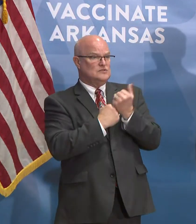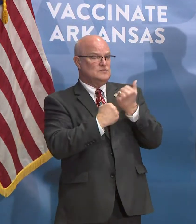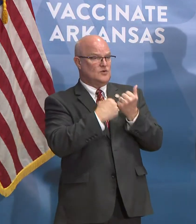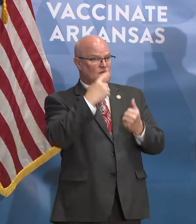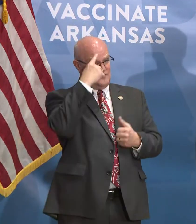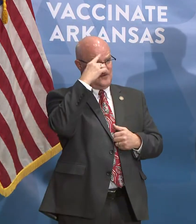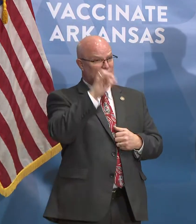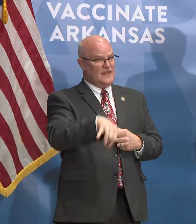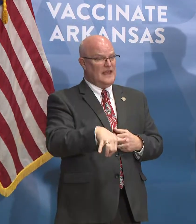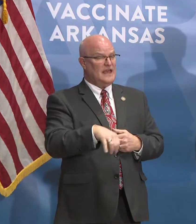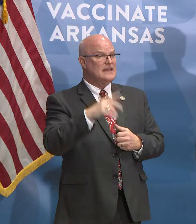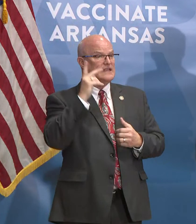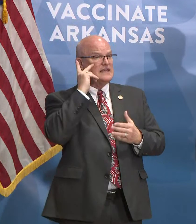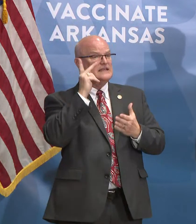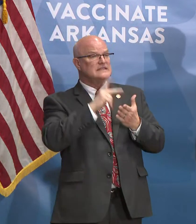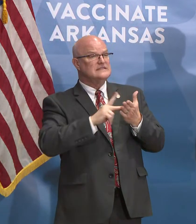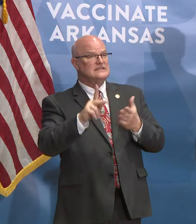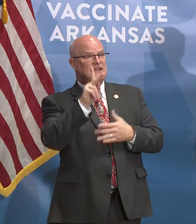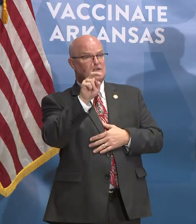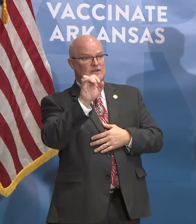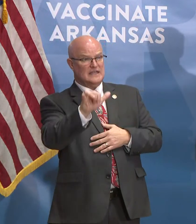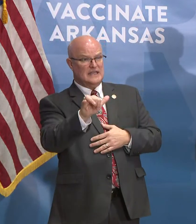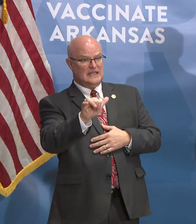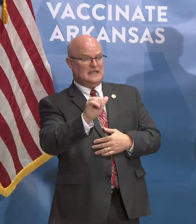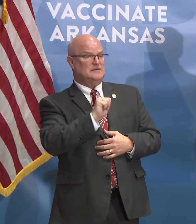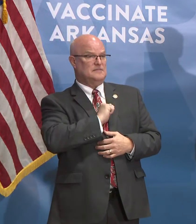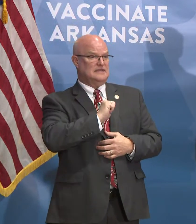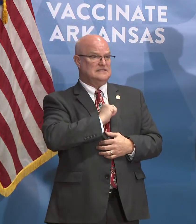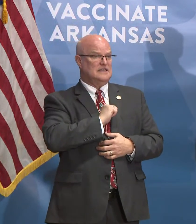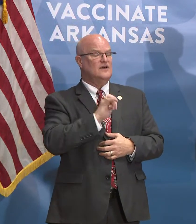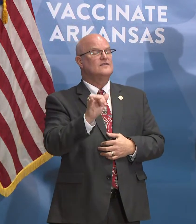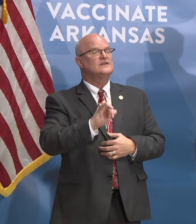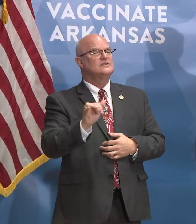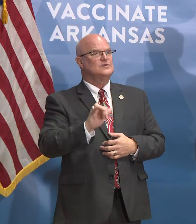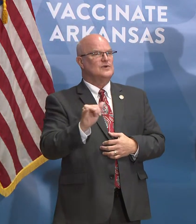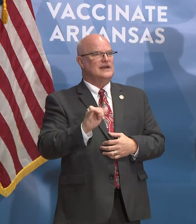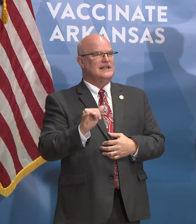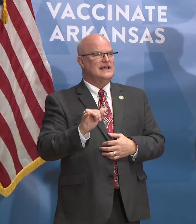that. Secretary Key, myself, as well as